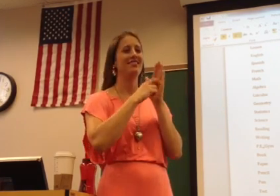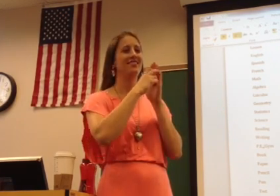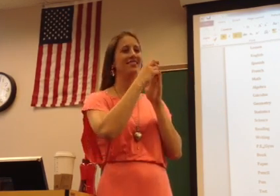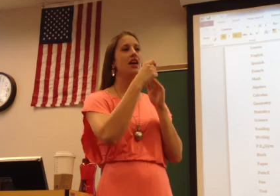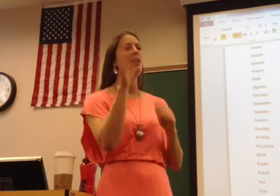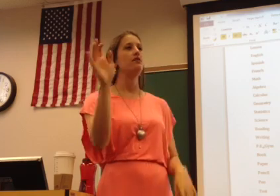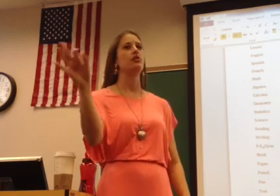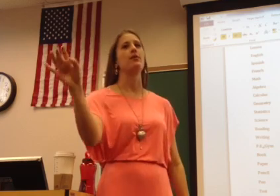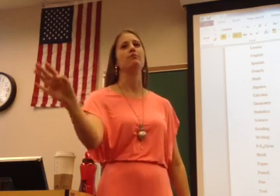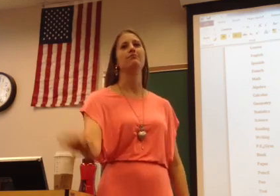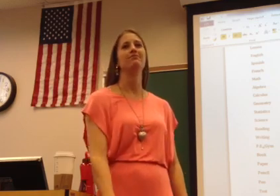Big spell.